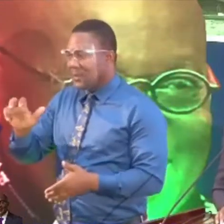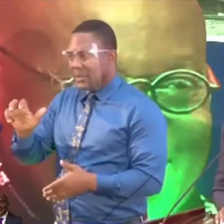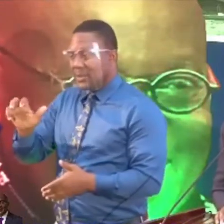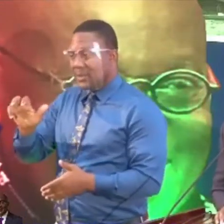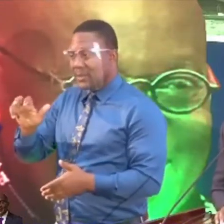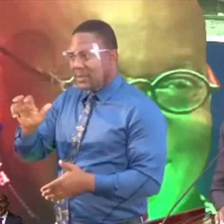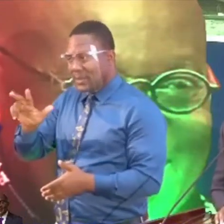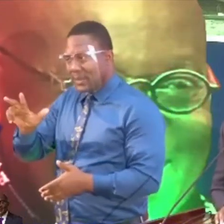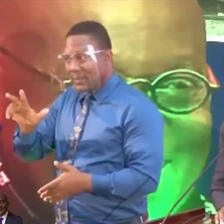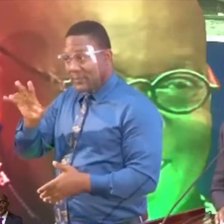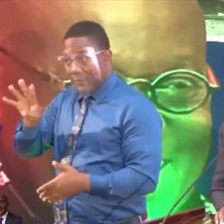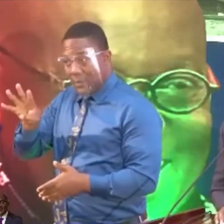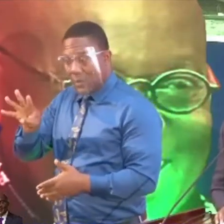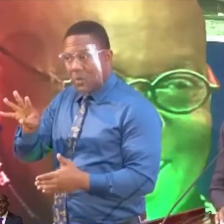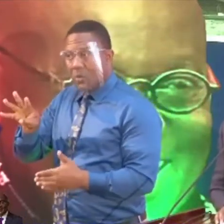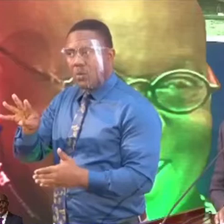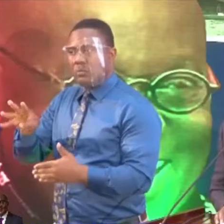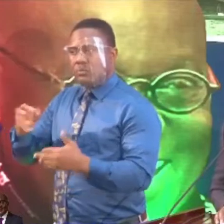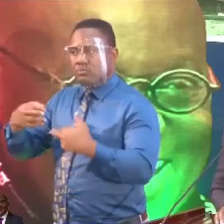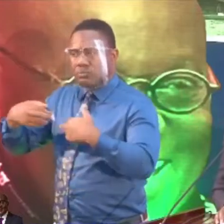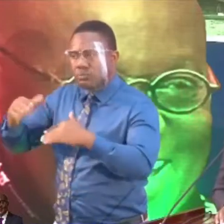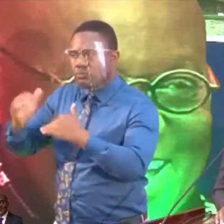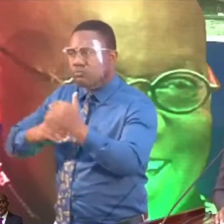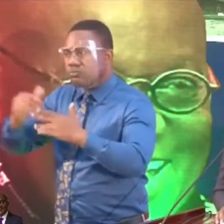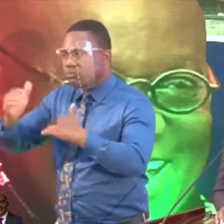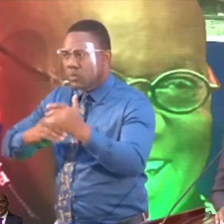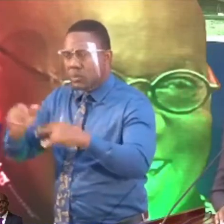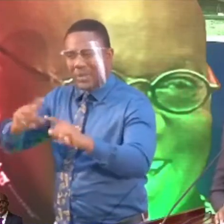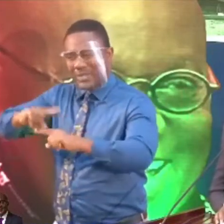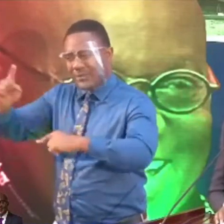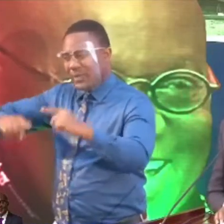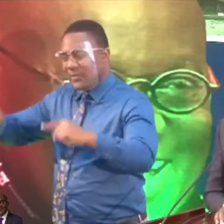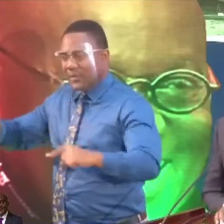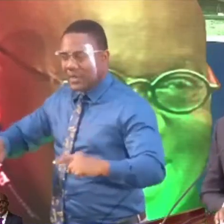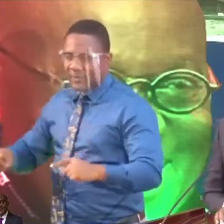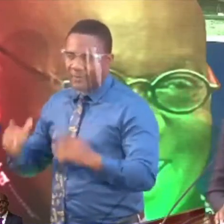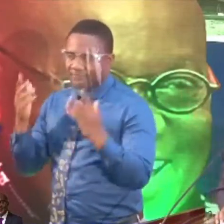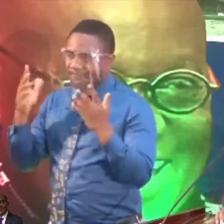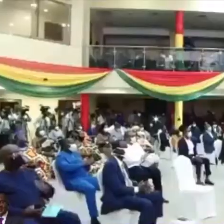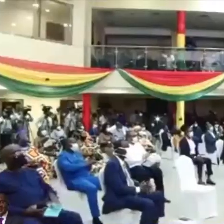17,334 infrastructure projects in this country.